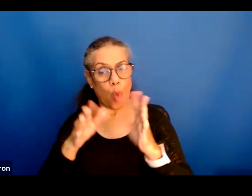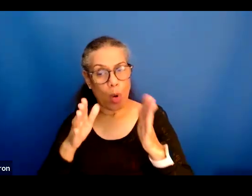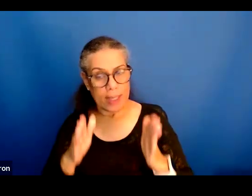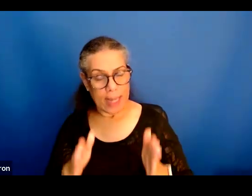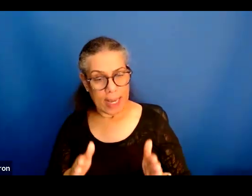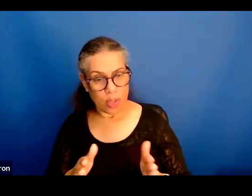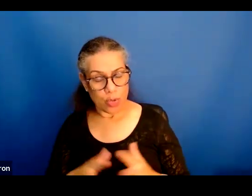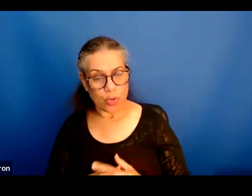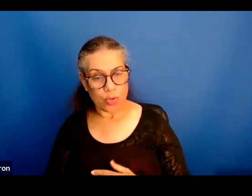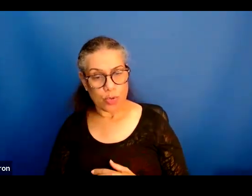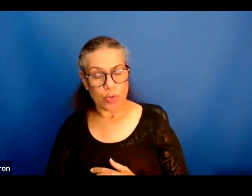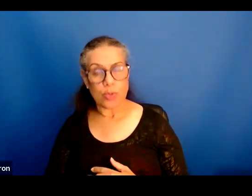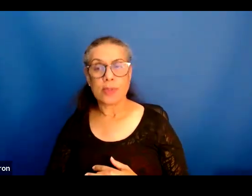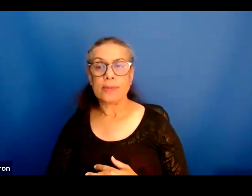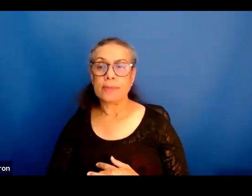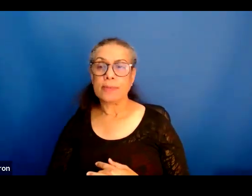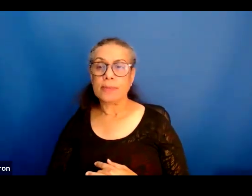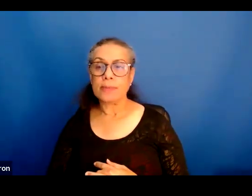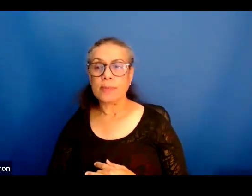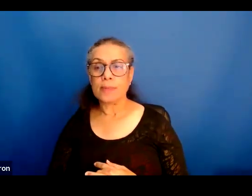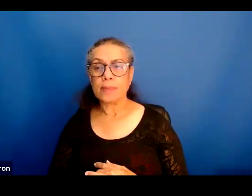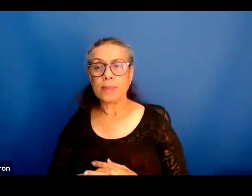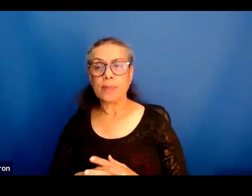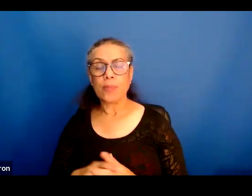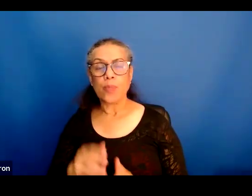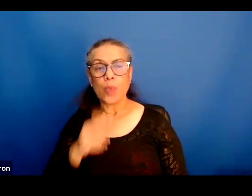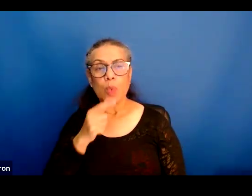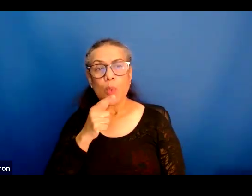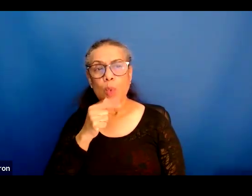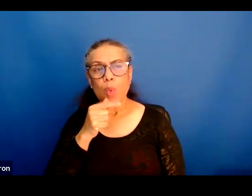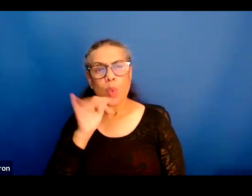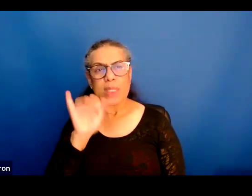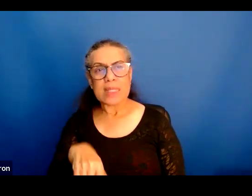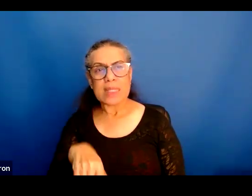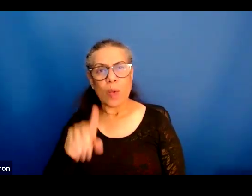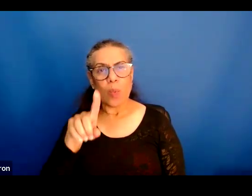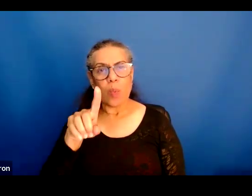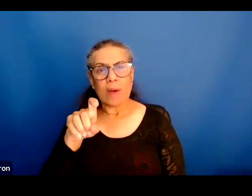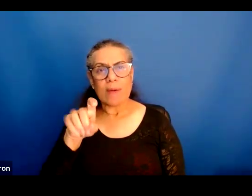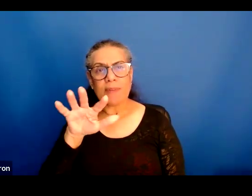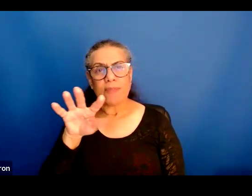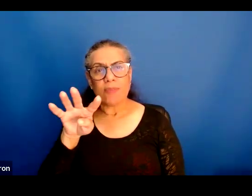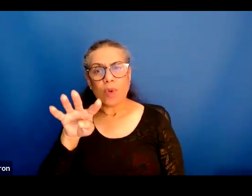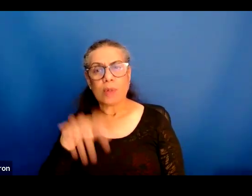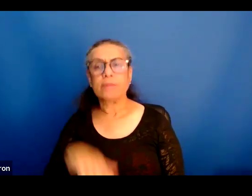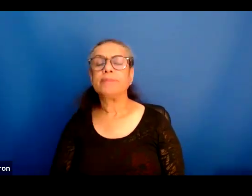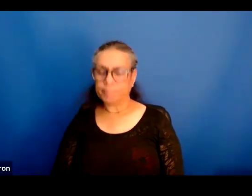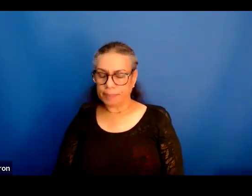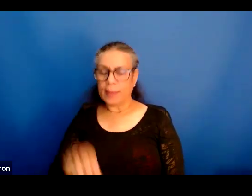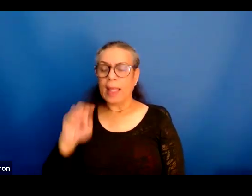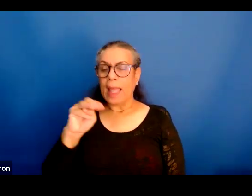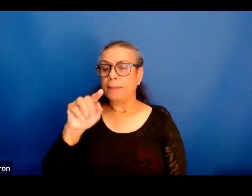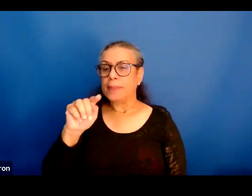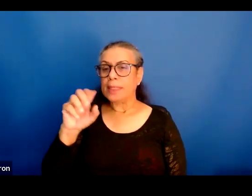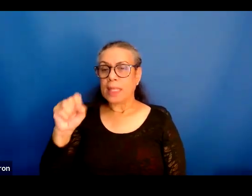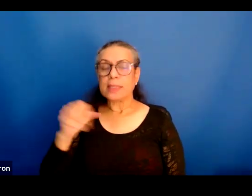Who is this 154? So our MTSS coordinators are members of